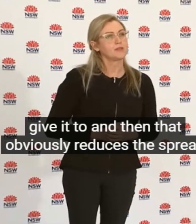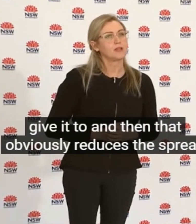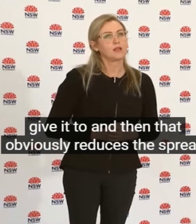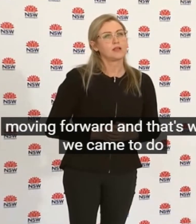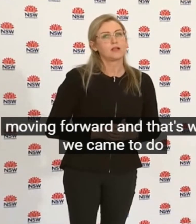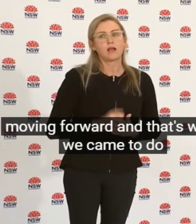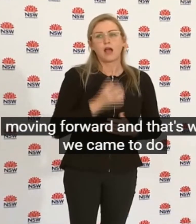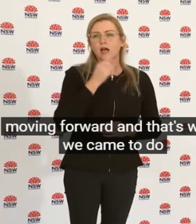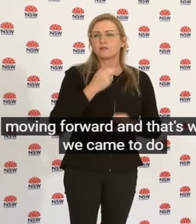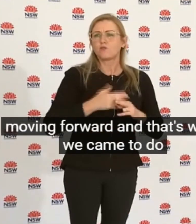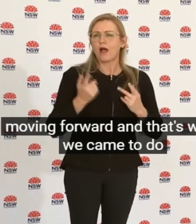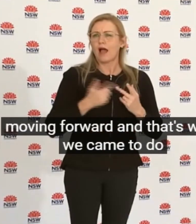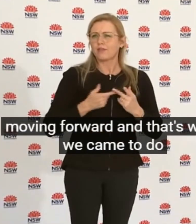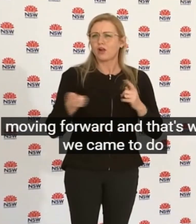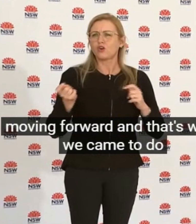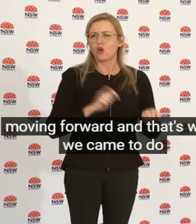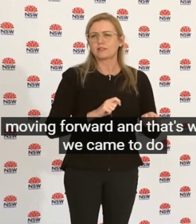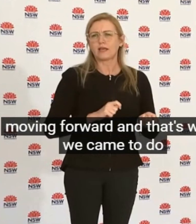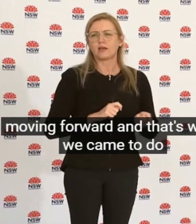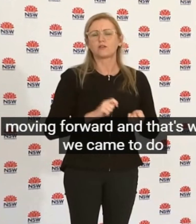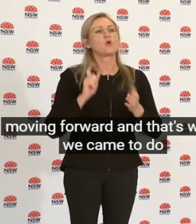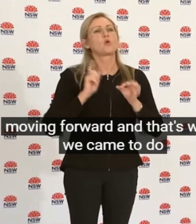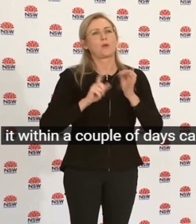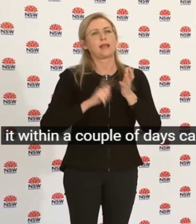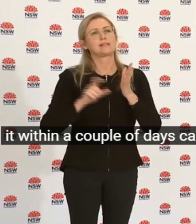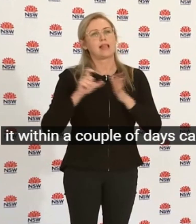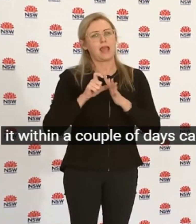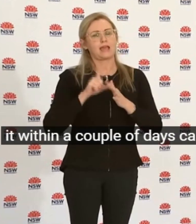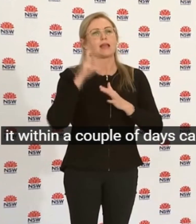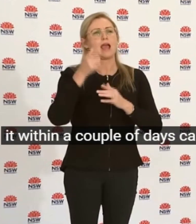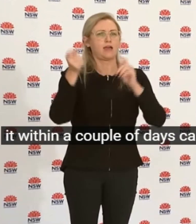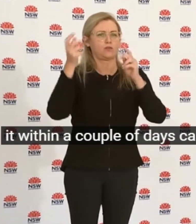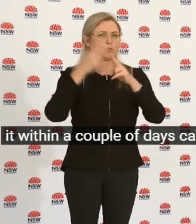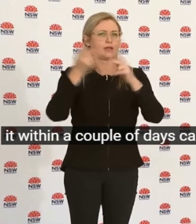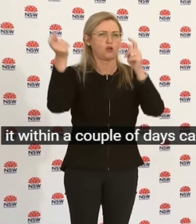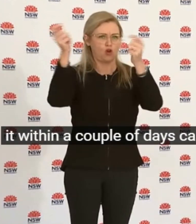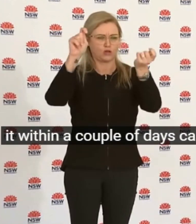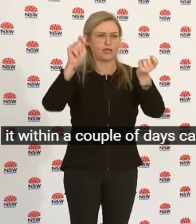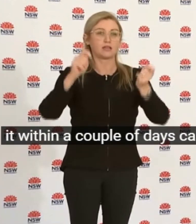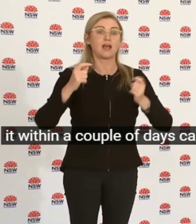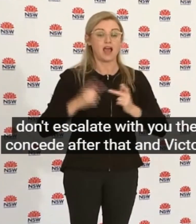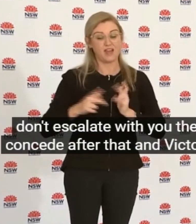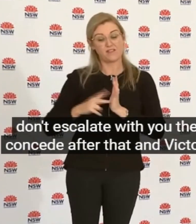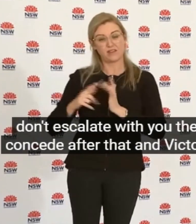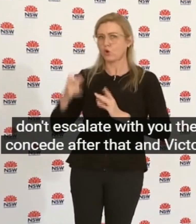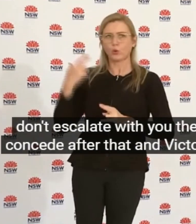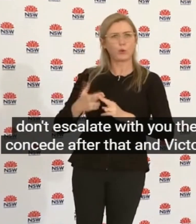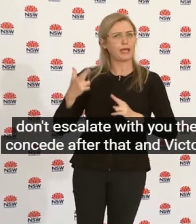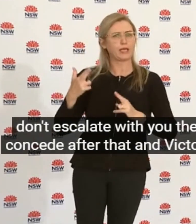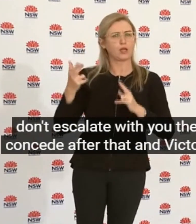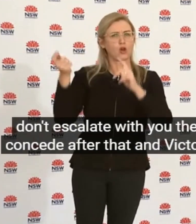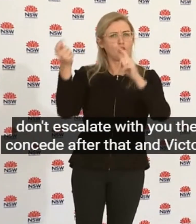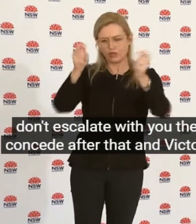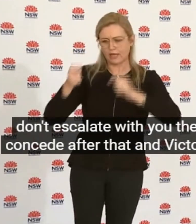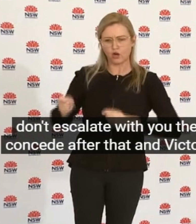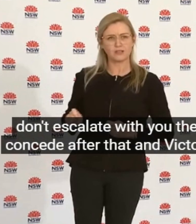a couple of days, cases don't escalate, will you then concede after that and Victoria that we should have gone earlier? I know this is retrospective, and I know you want to